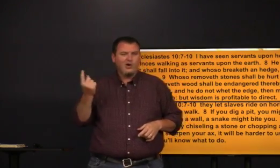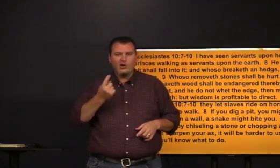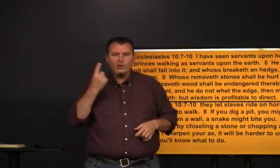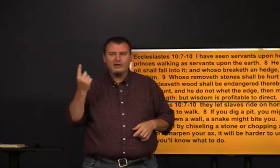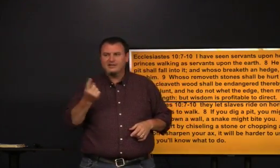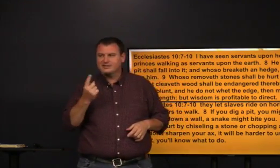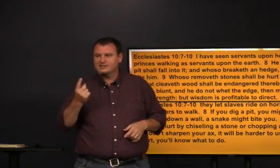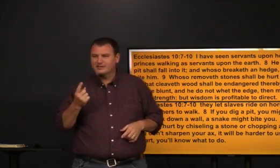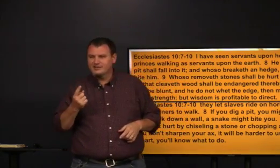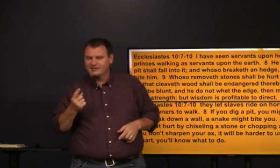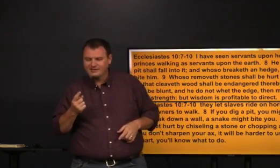Always.